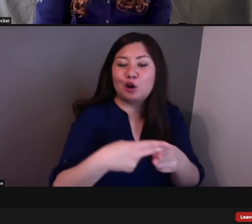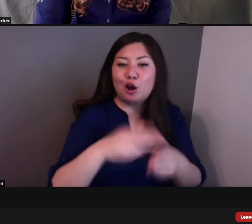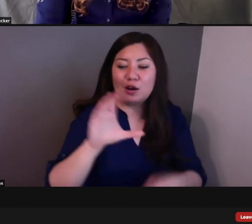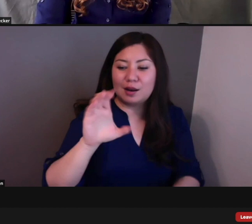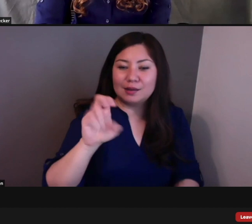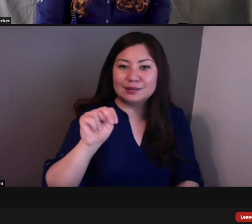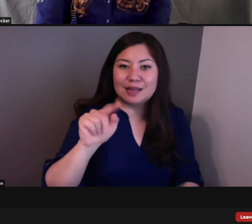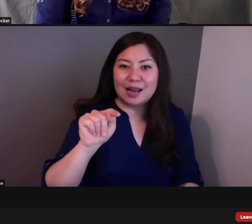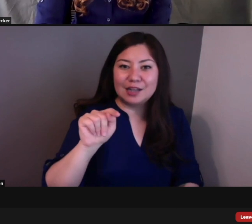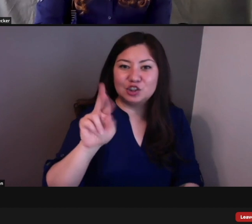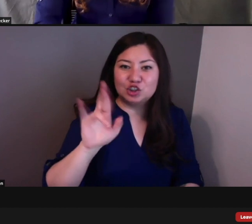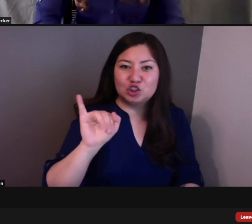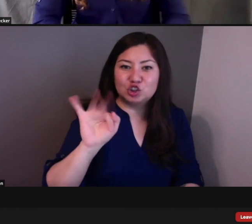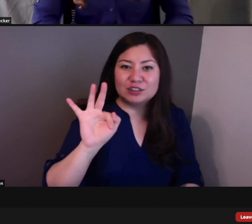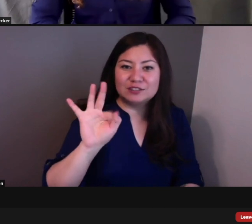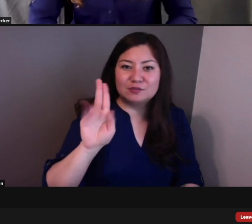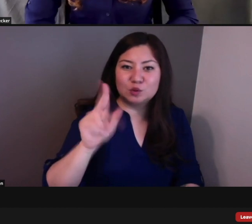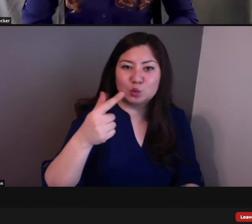those.